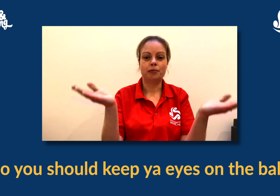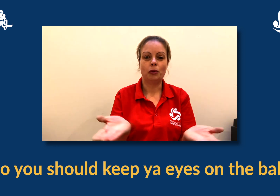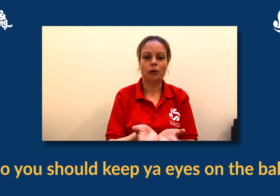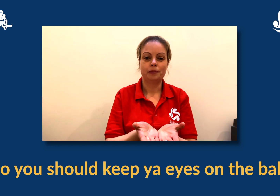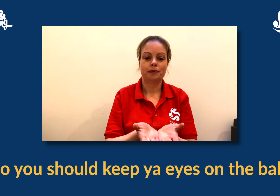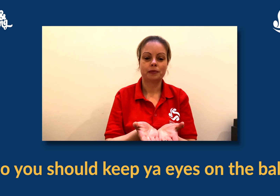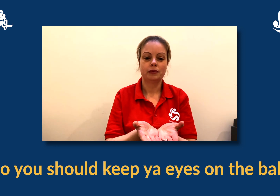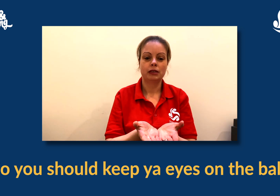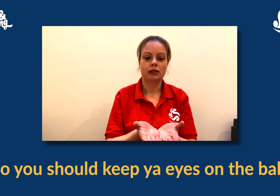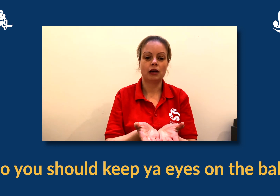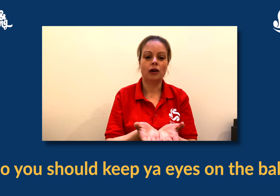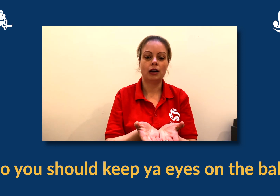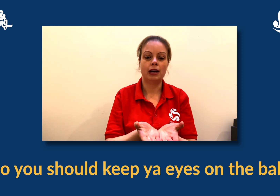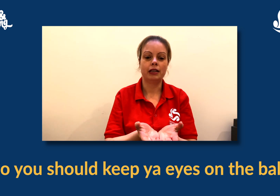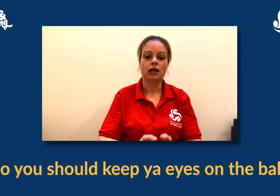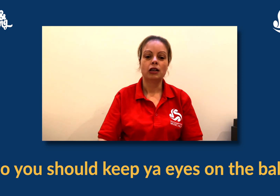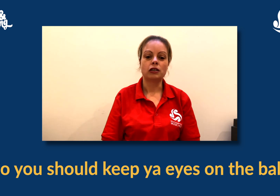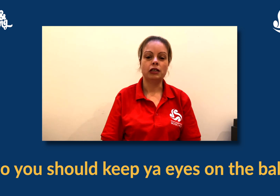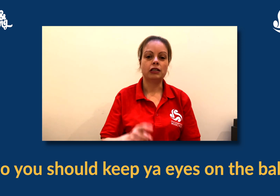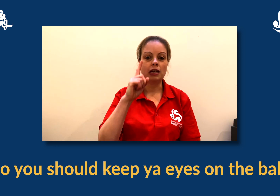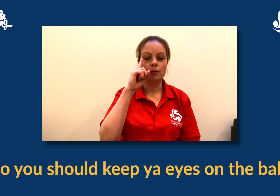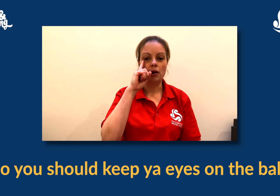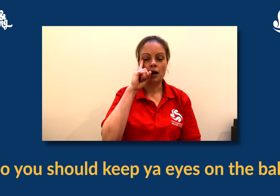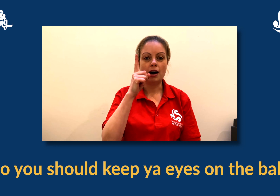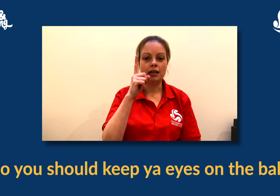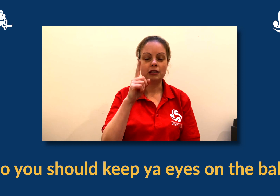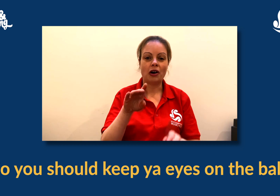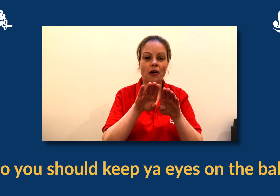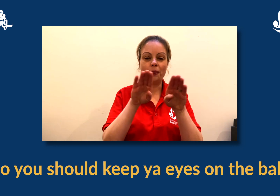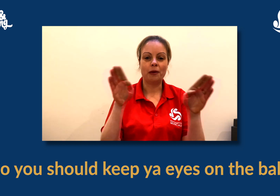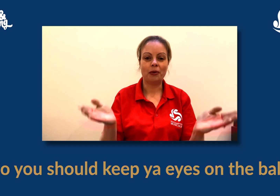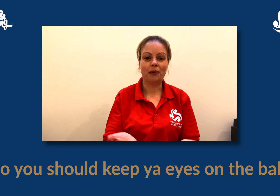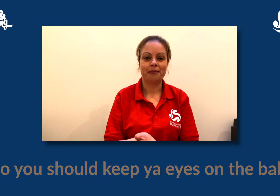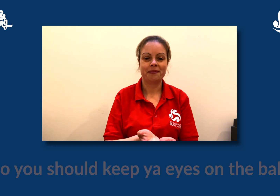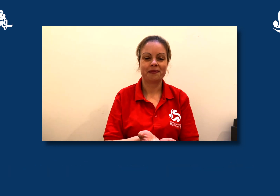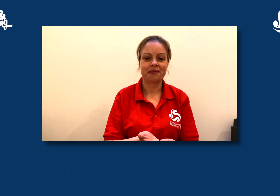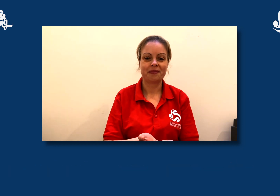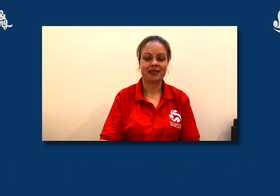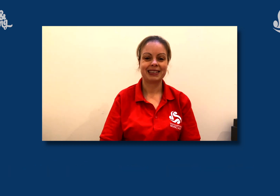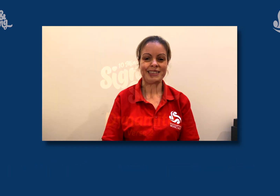and ball for the whole line. So you should keep your eyes on the ball.